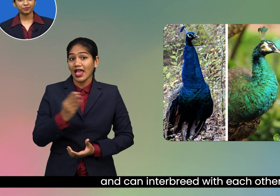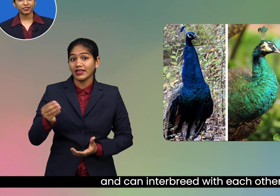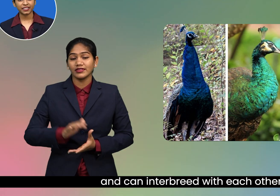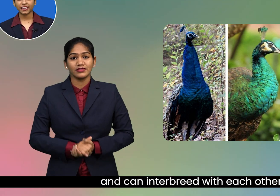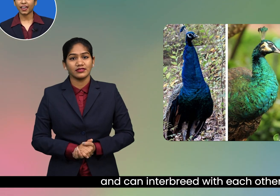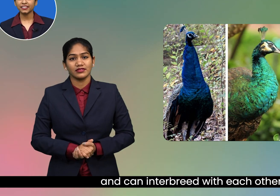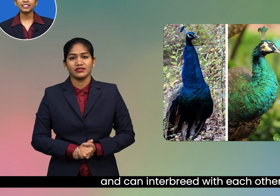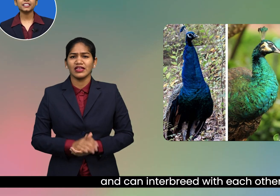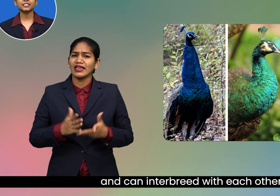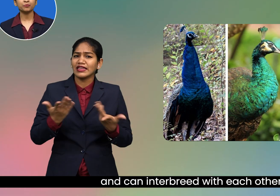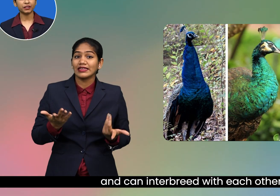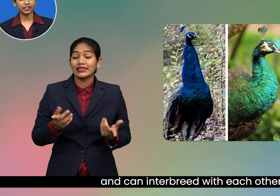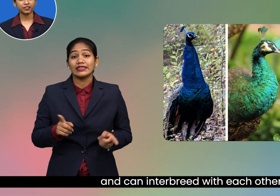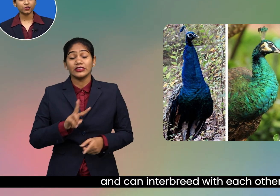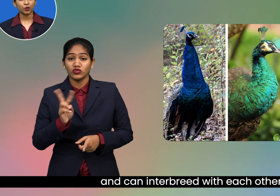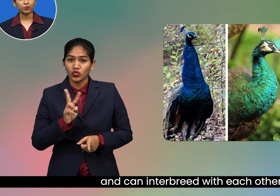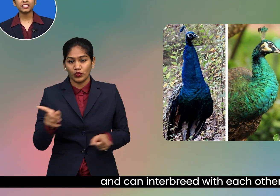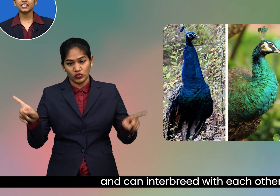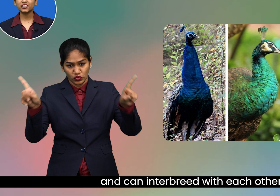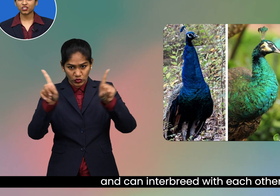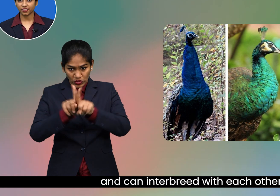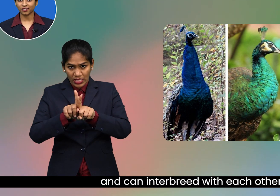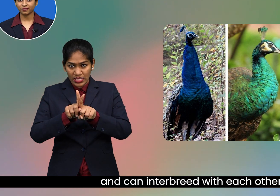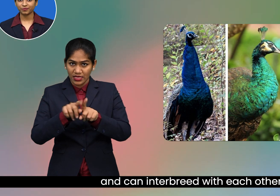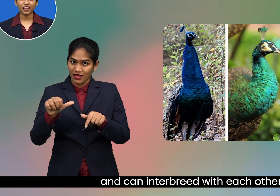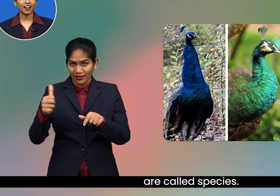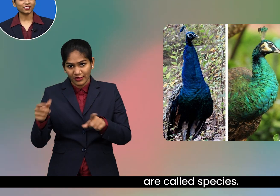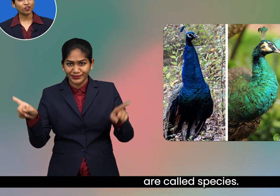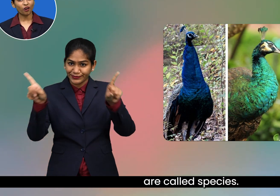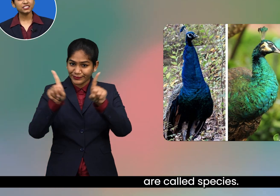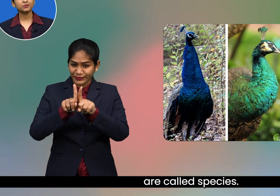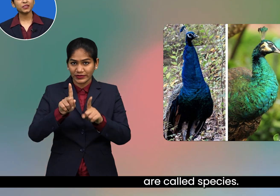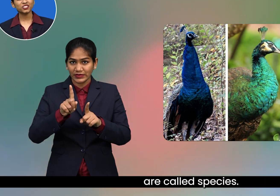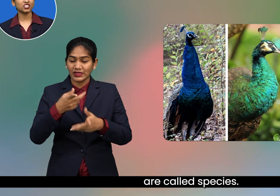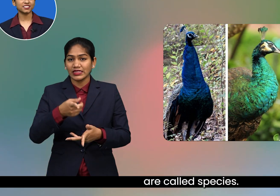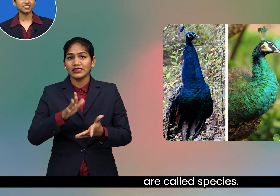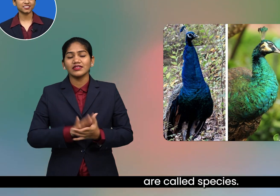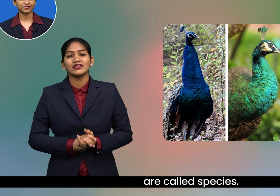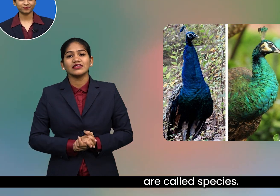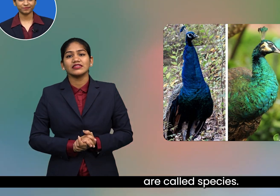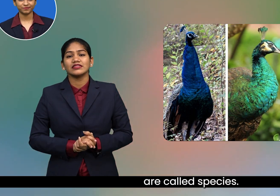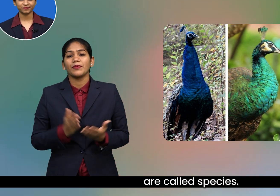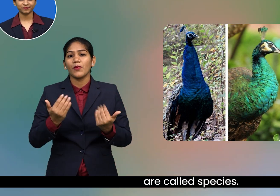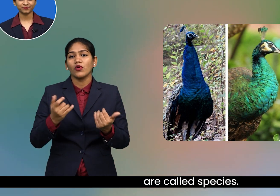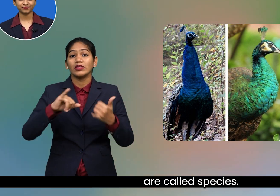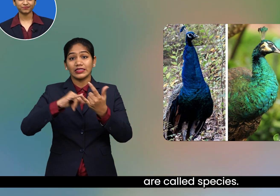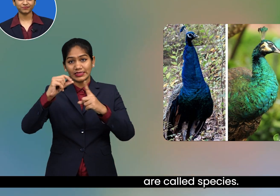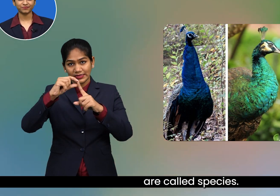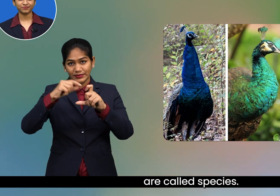and can interbreed with each other are called species.